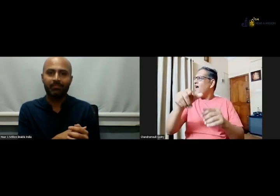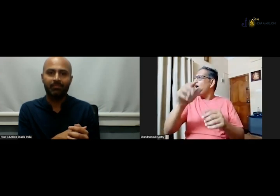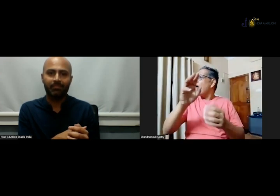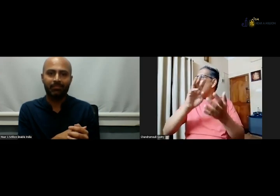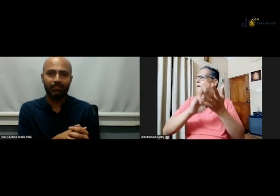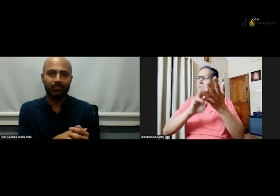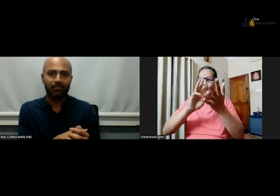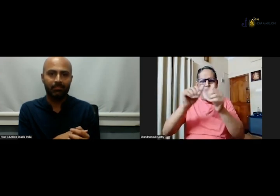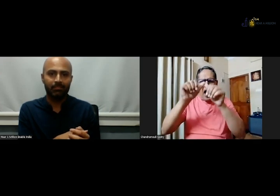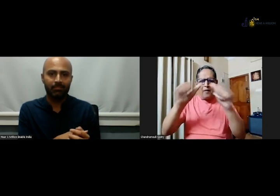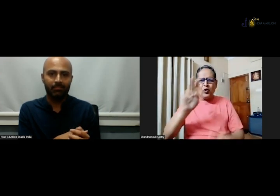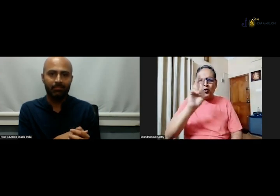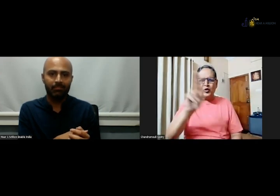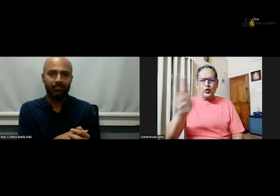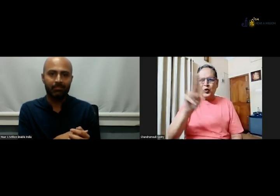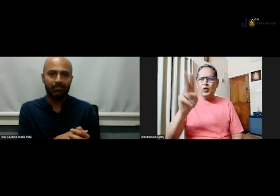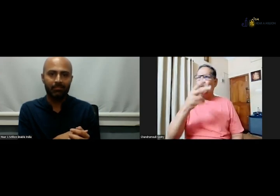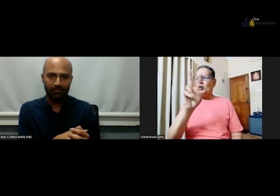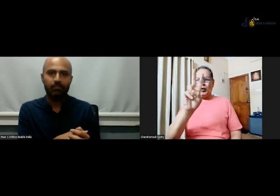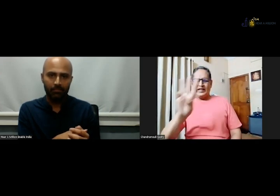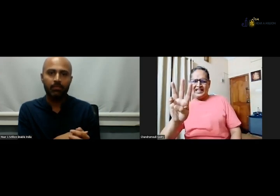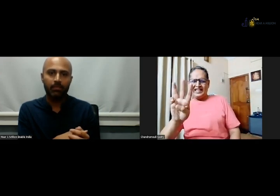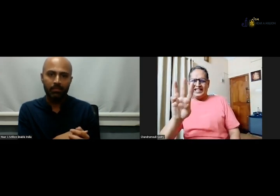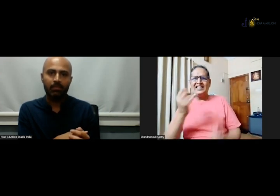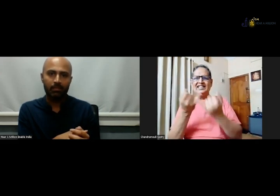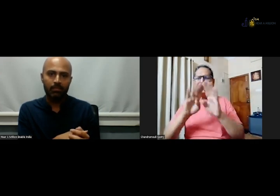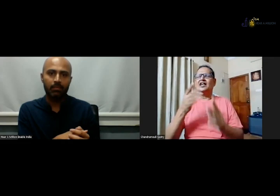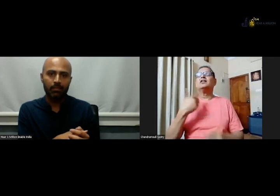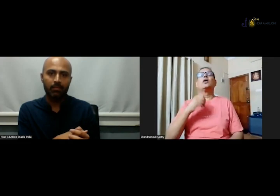that person, they both know each other.